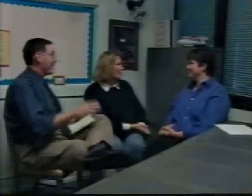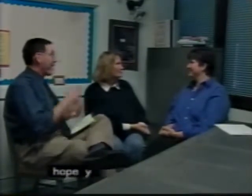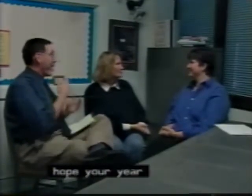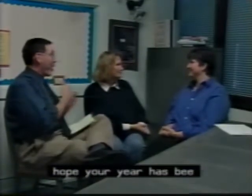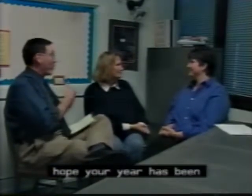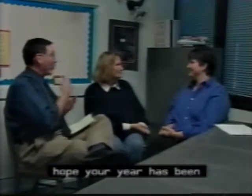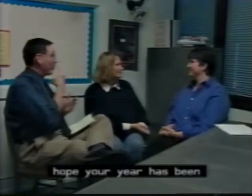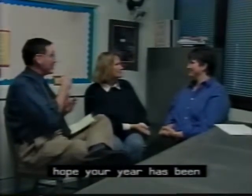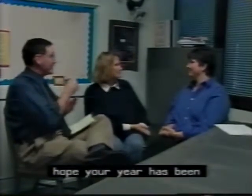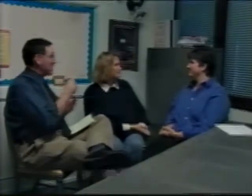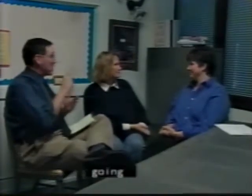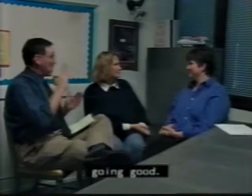good.